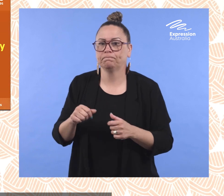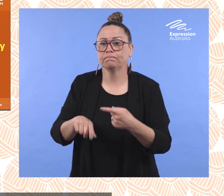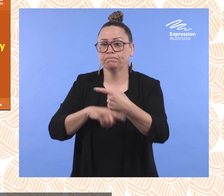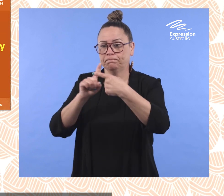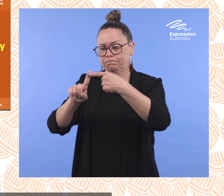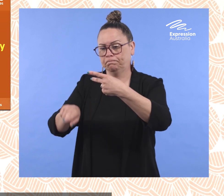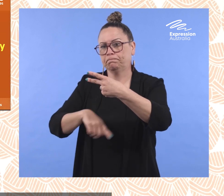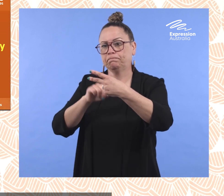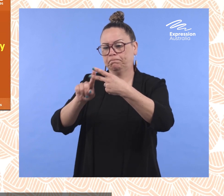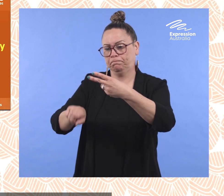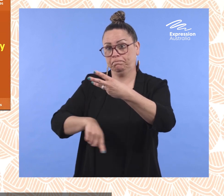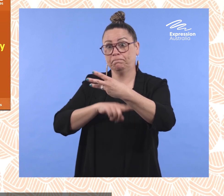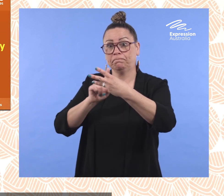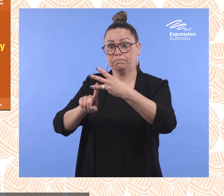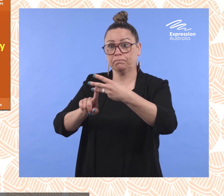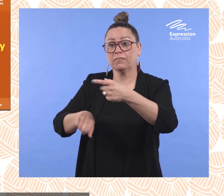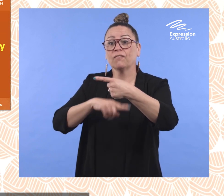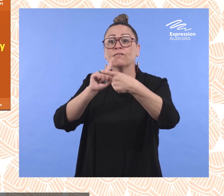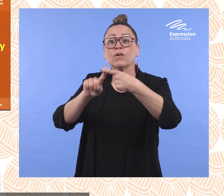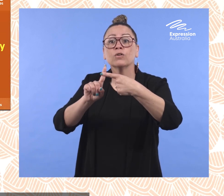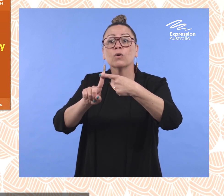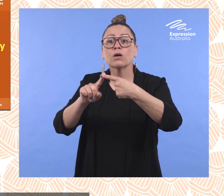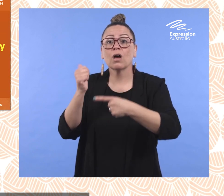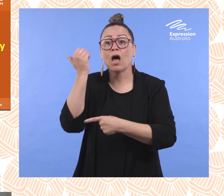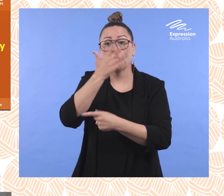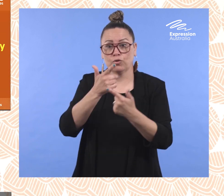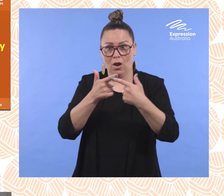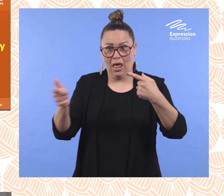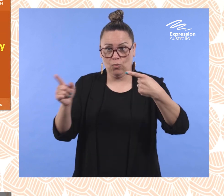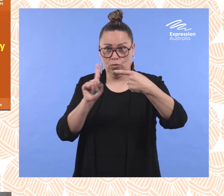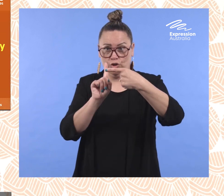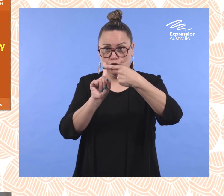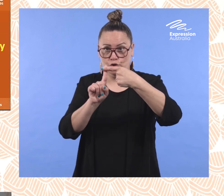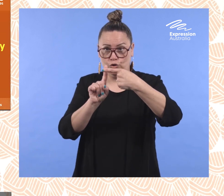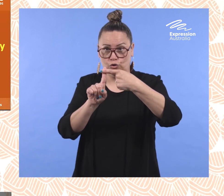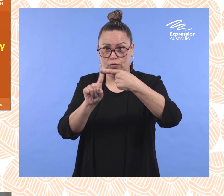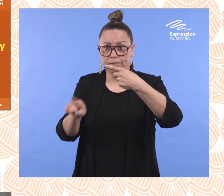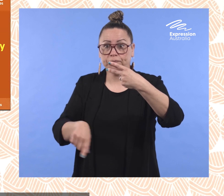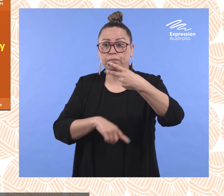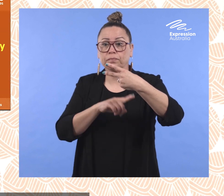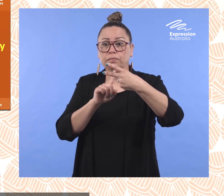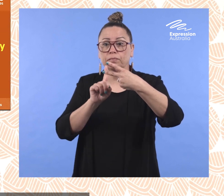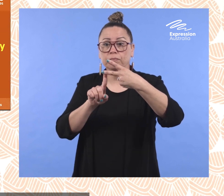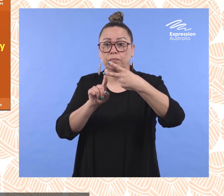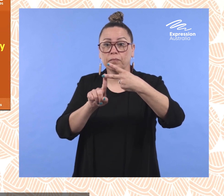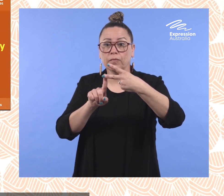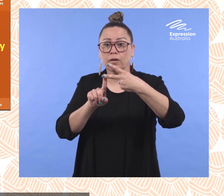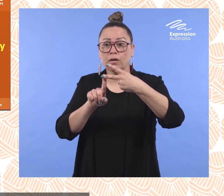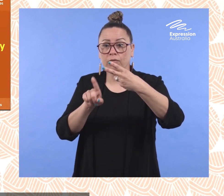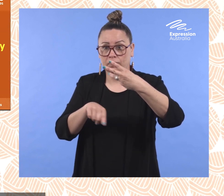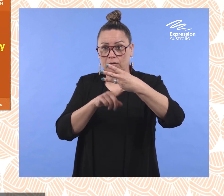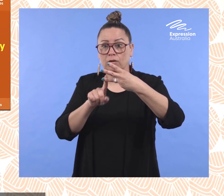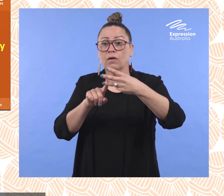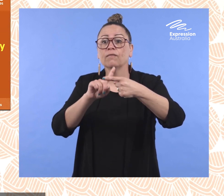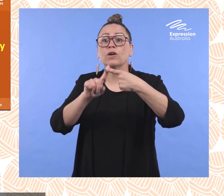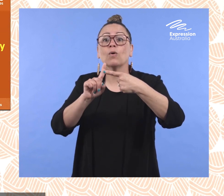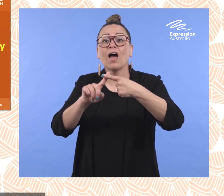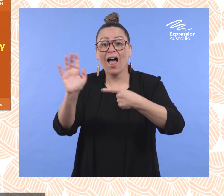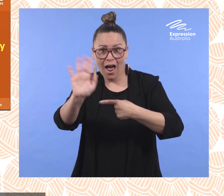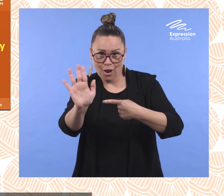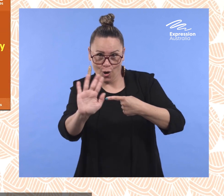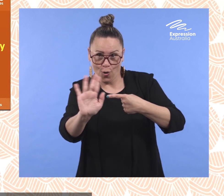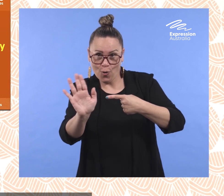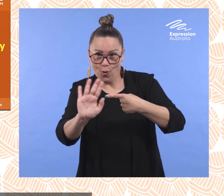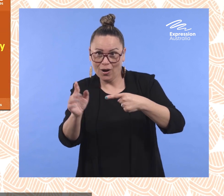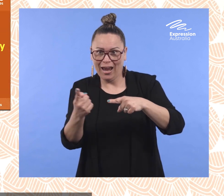Amba, Nungaman Ladi Uran, Nungaman Ladi Wadi Darawal Buru, Nungaman Ladi Amburani Buru. Hello,